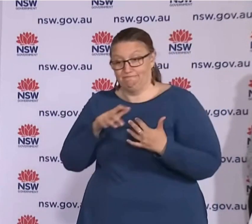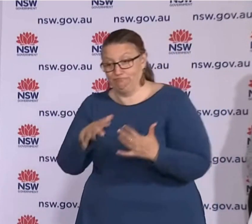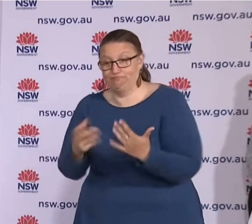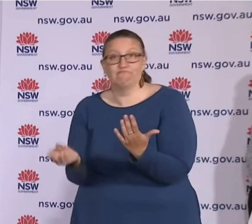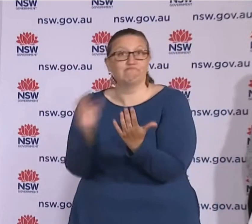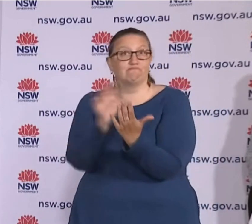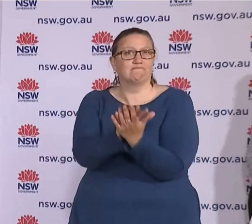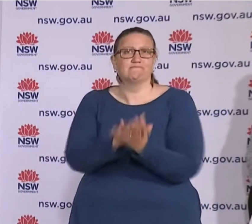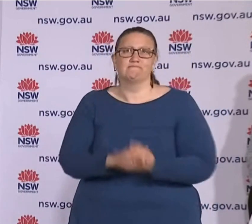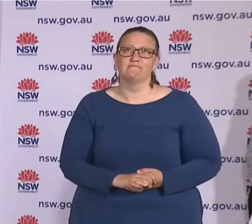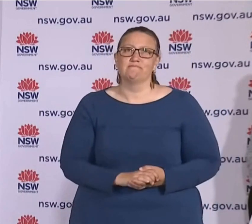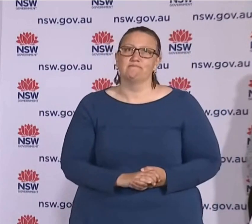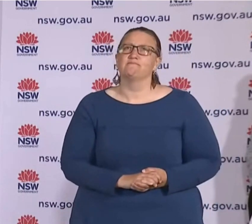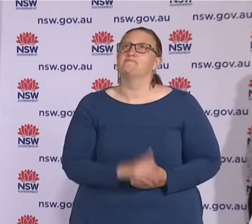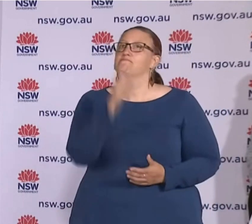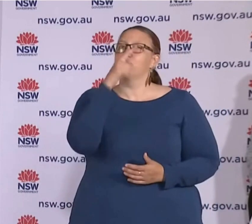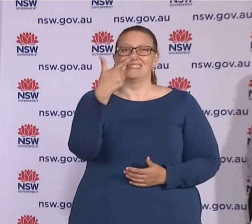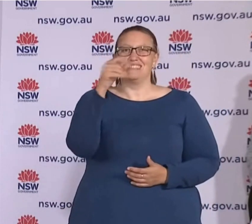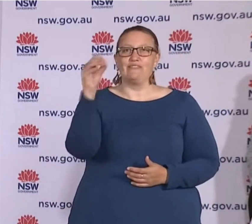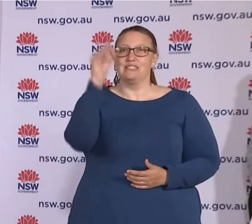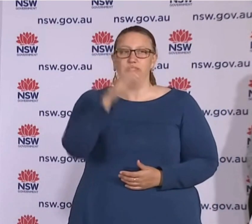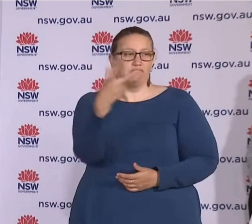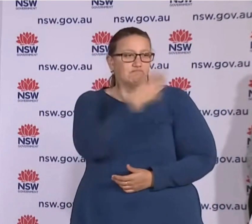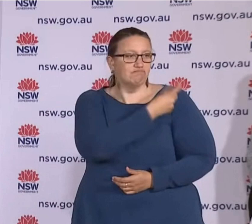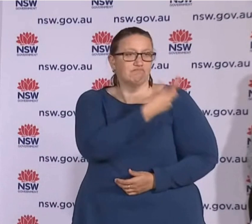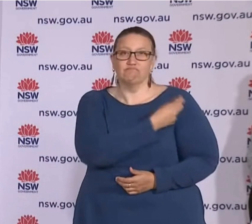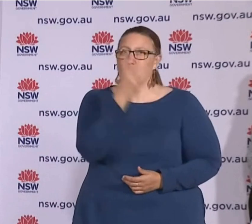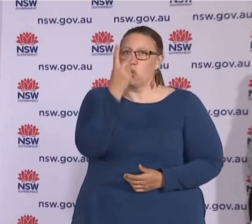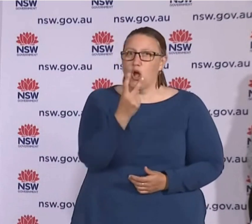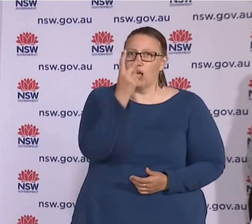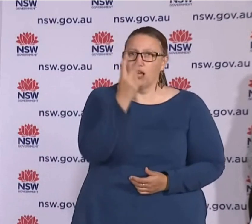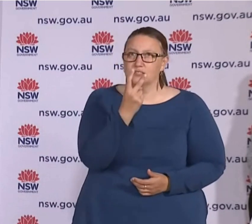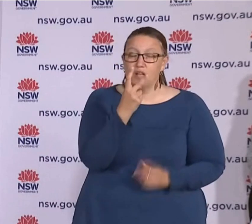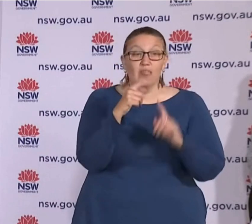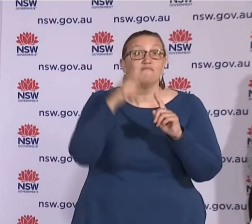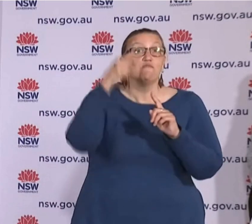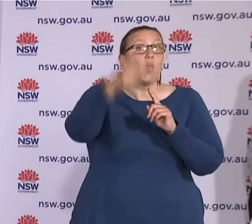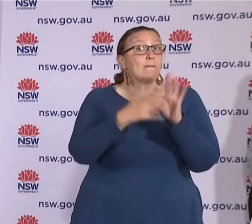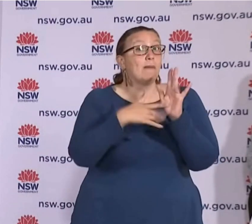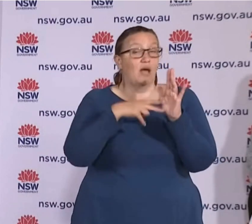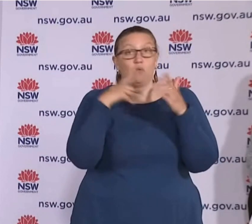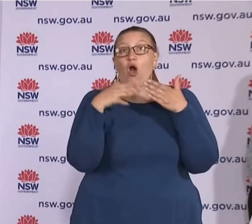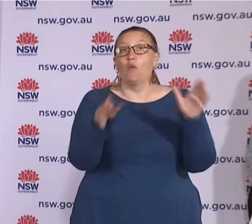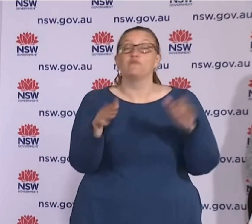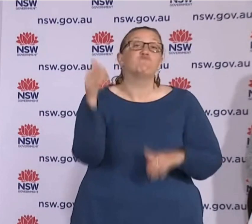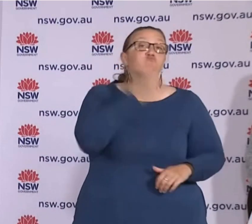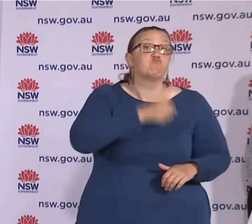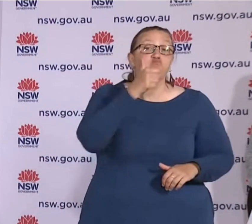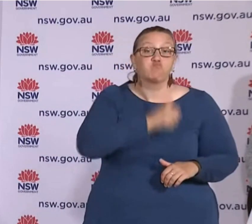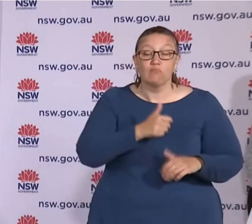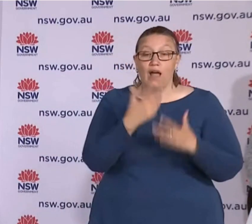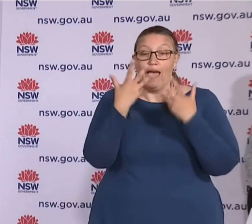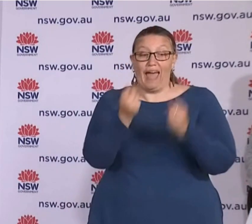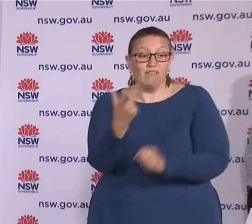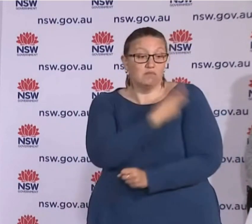happens to be midweek, say we land there on a Wednesday, it's the following Monday that will open up. We've been very clear about that, just to give everybody a couple of